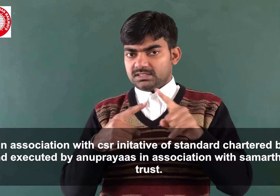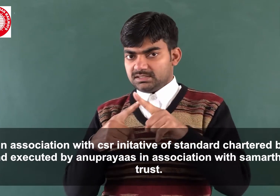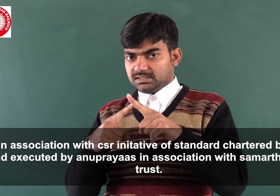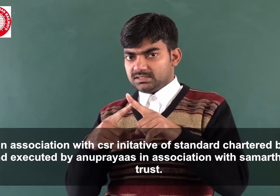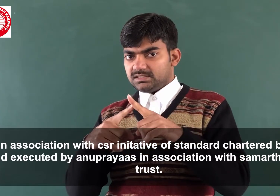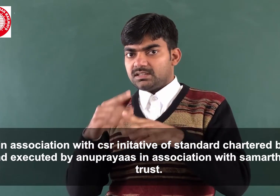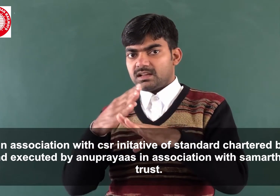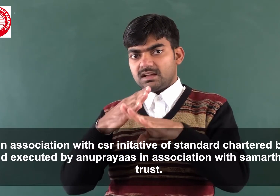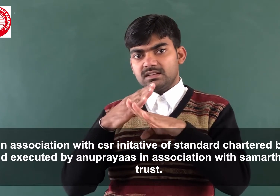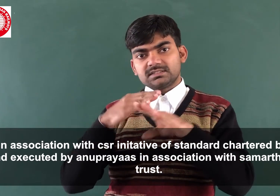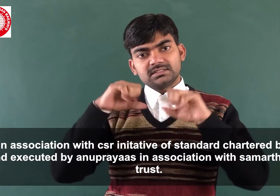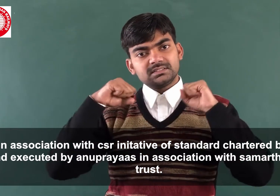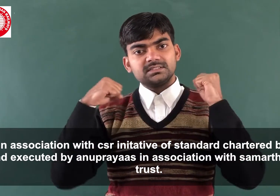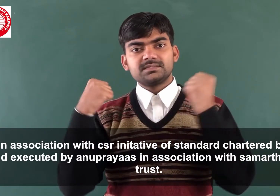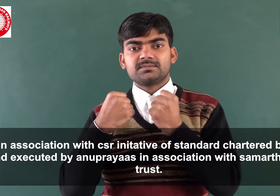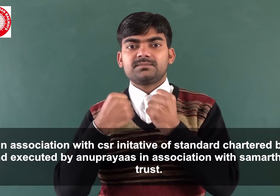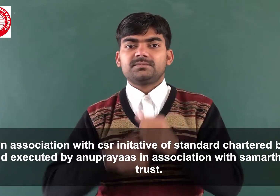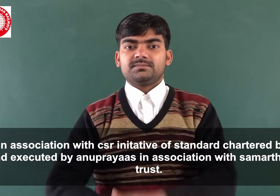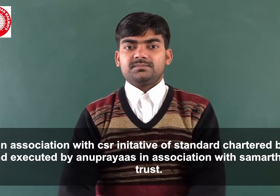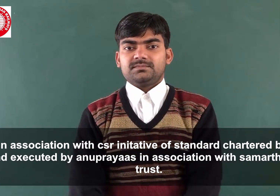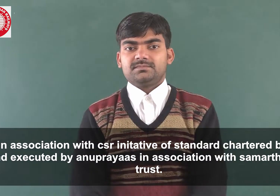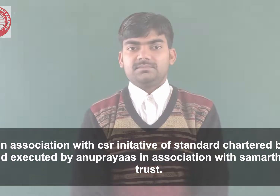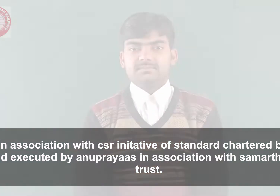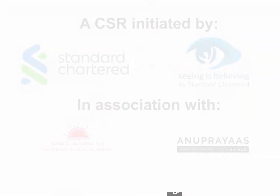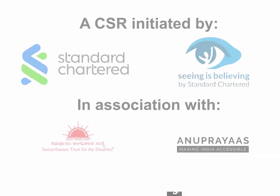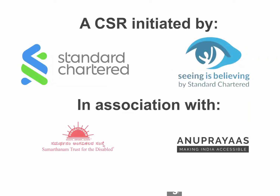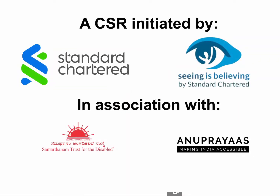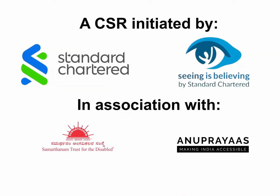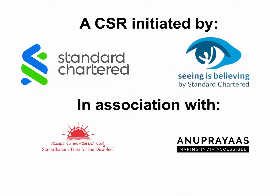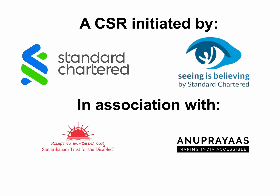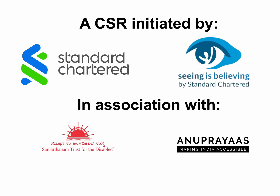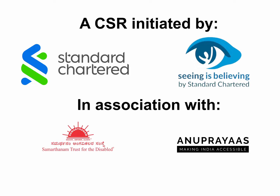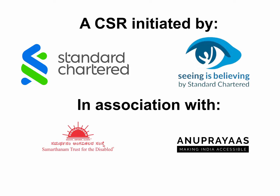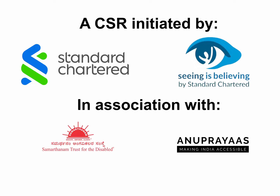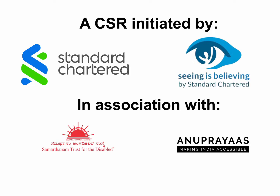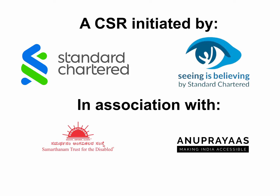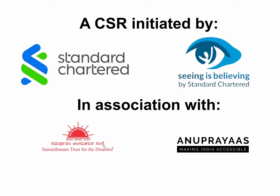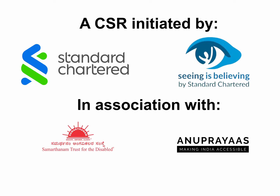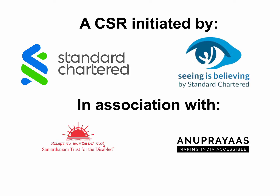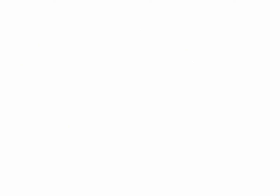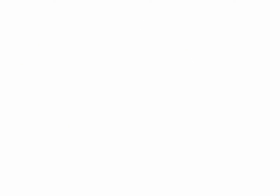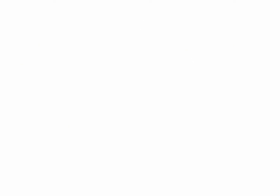with Samarthanam Trust.